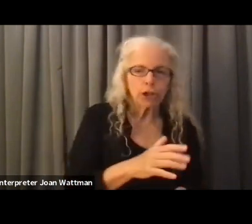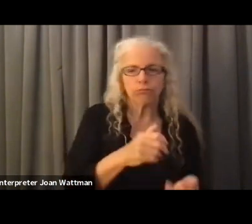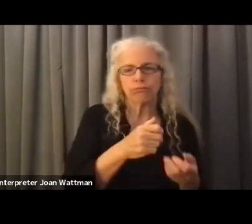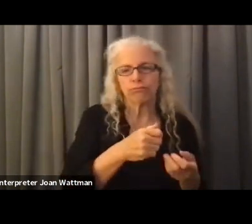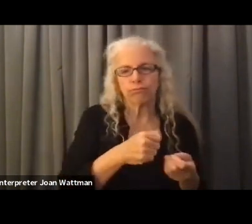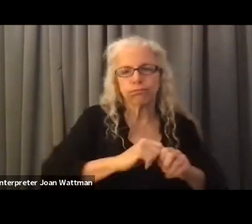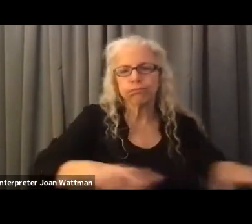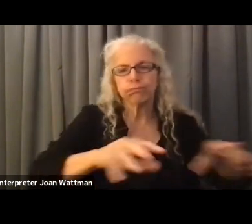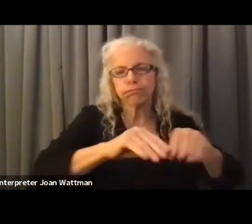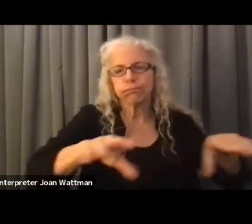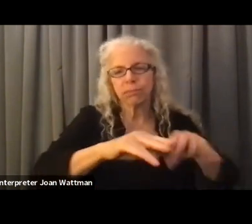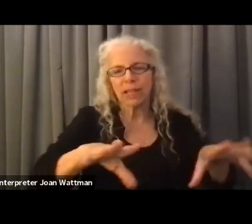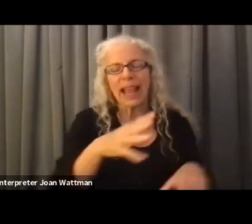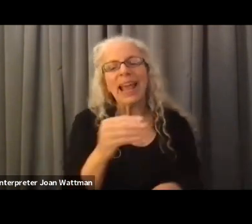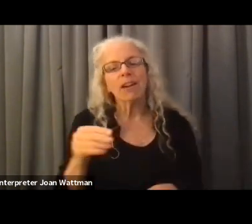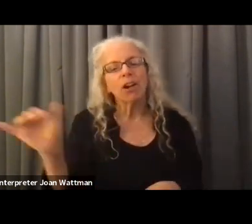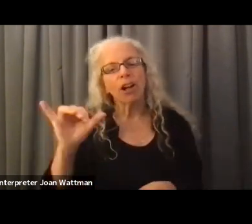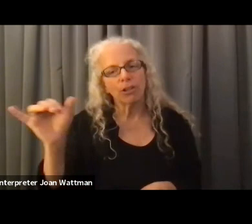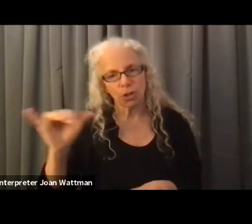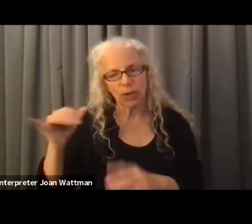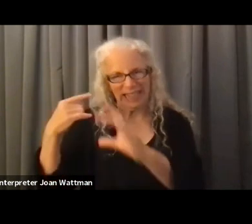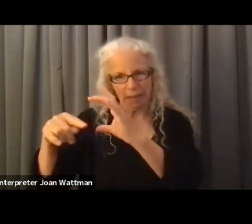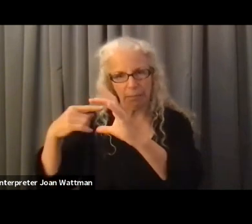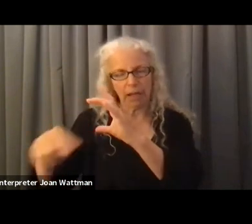commission listserv and website,